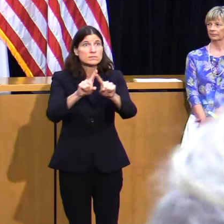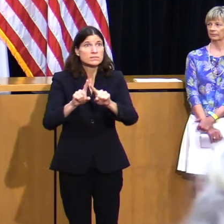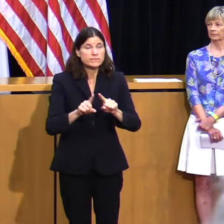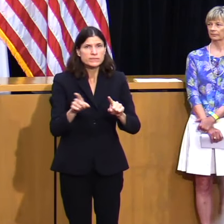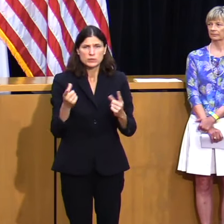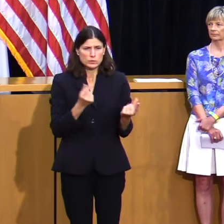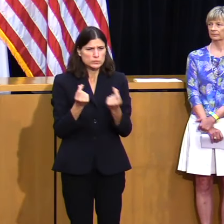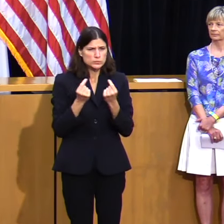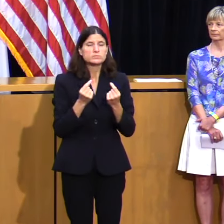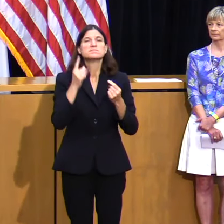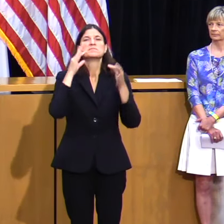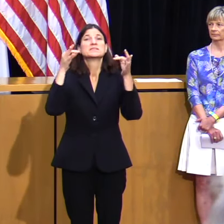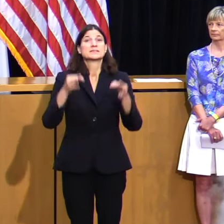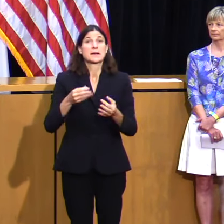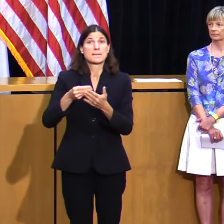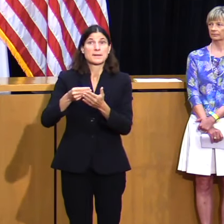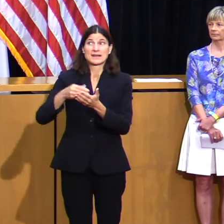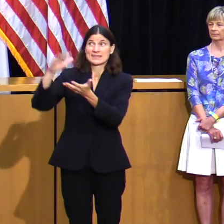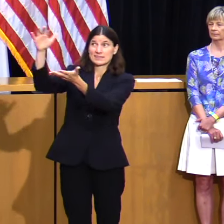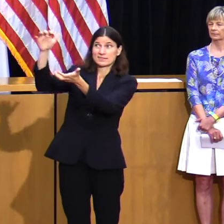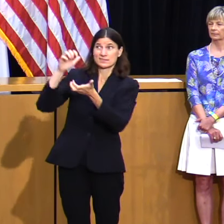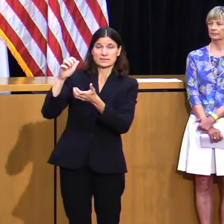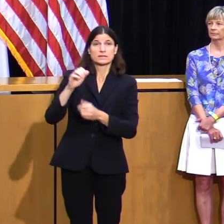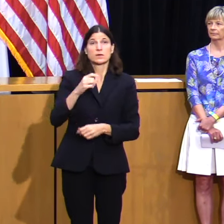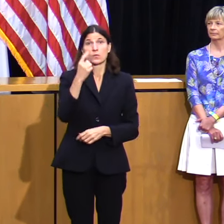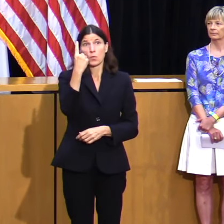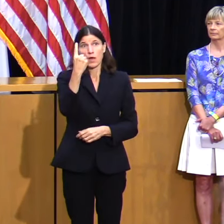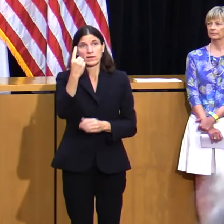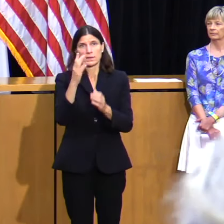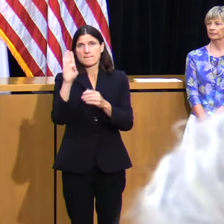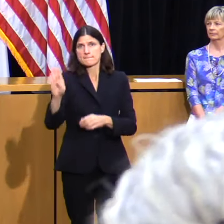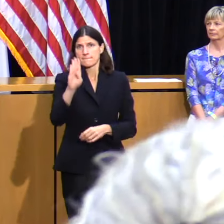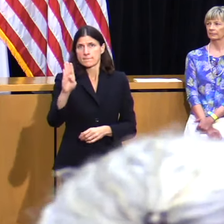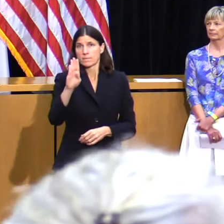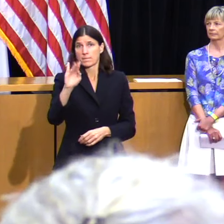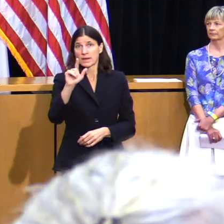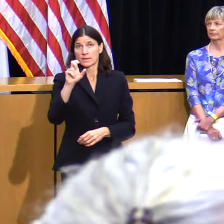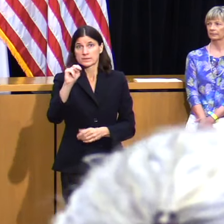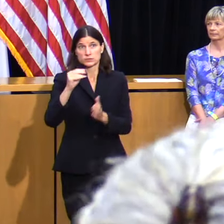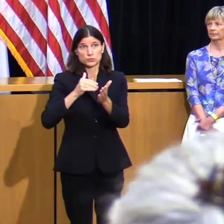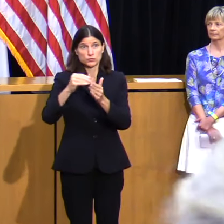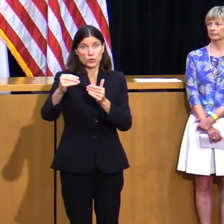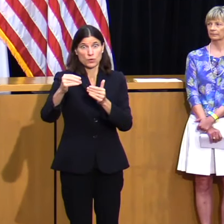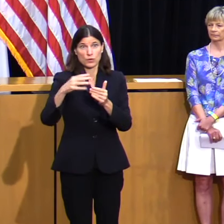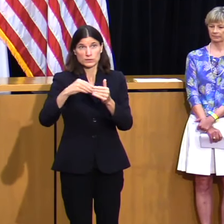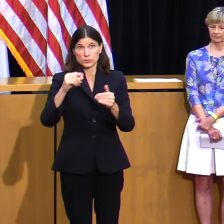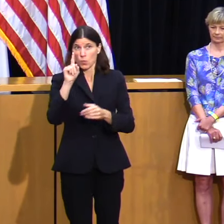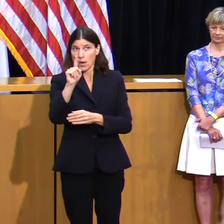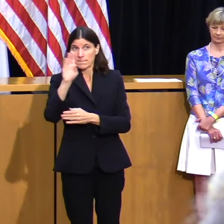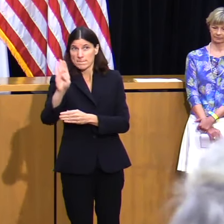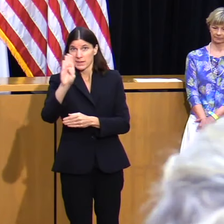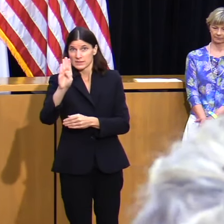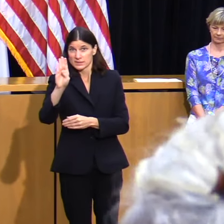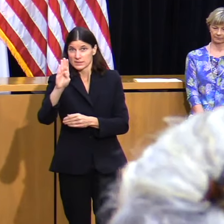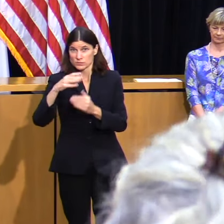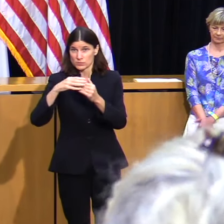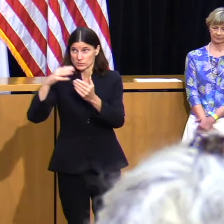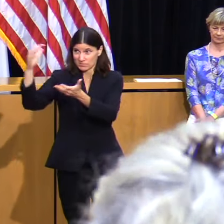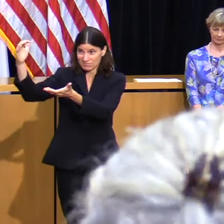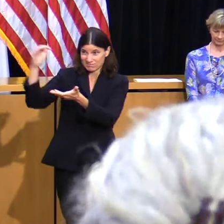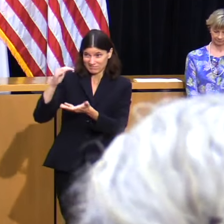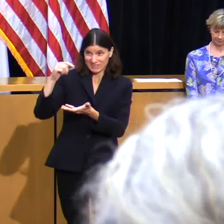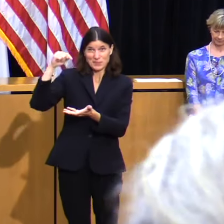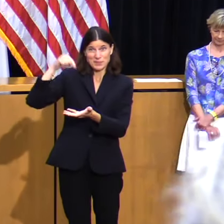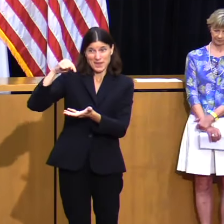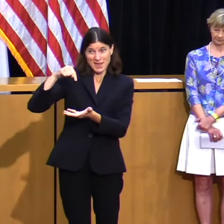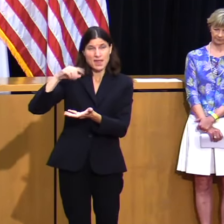modest increase in permanent funding with respect to the state's K-12 funding program, as well as level